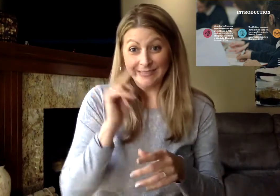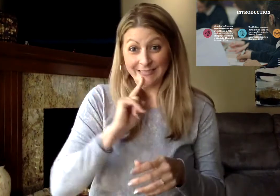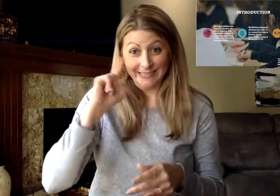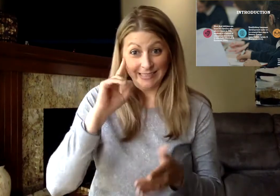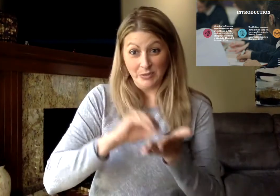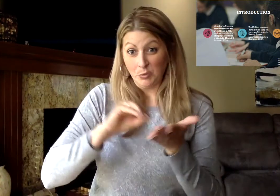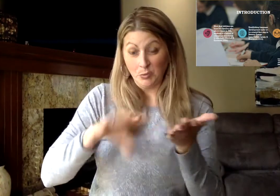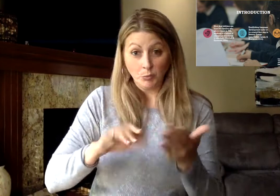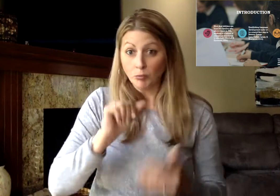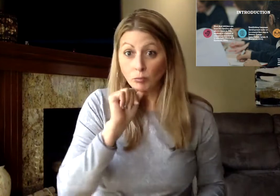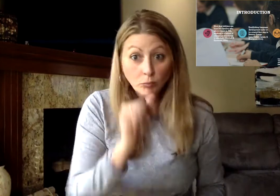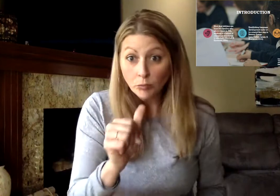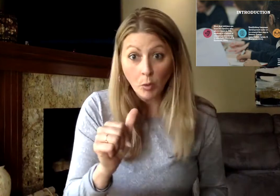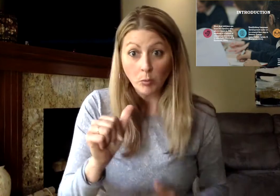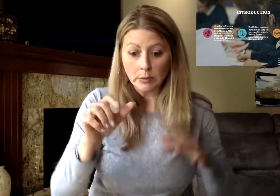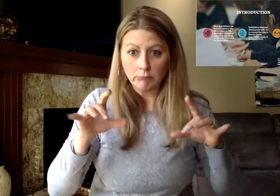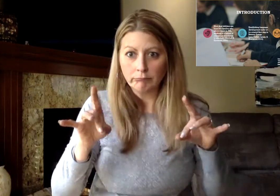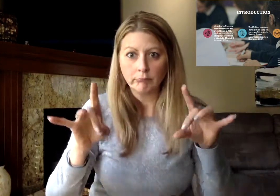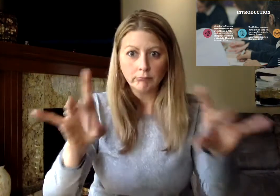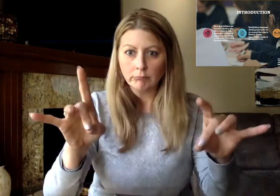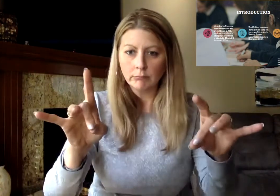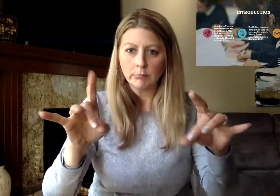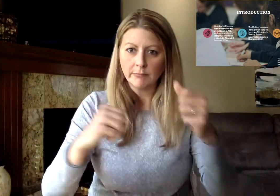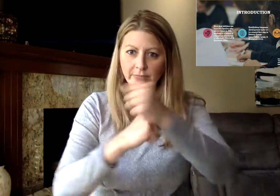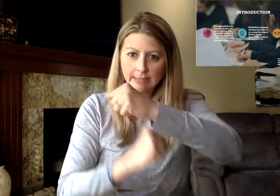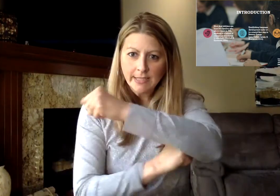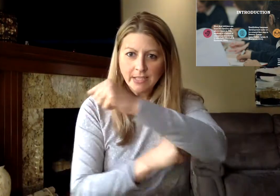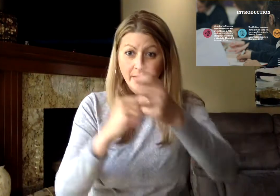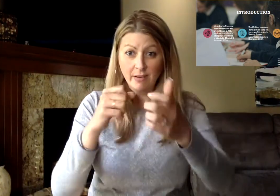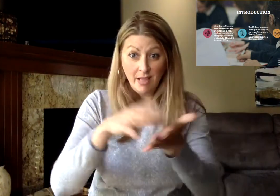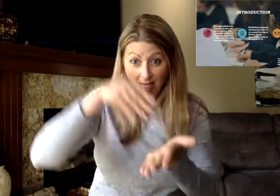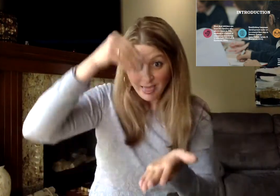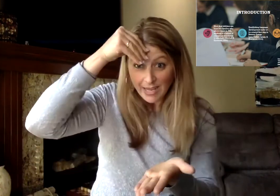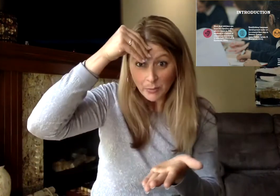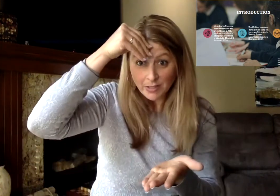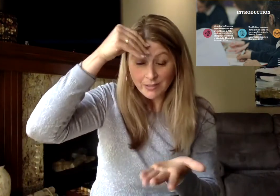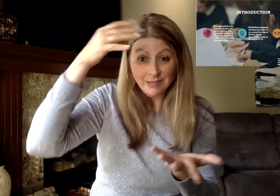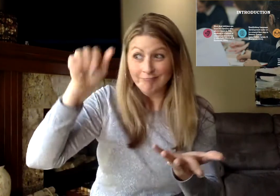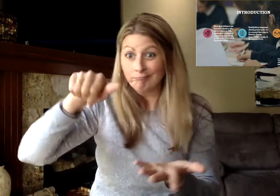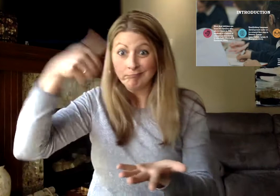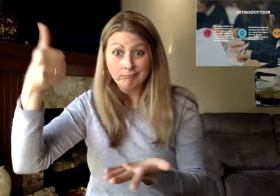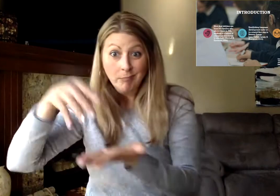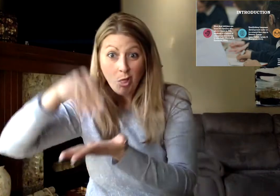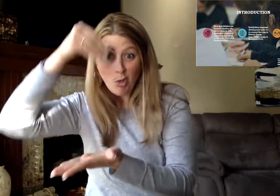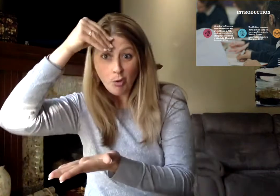Also, if the deaf students do not pick up the language, they don't have a foundation to learn